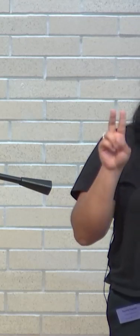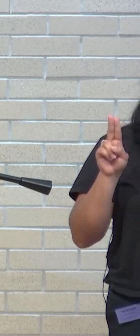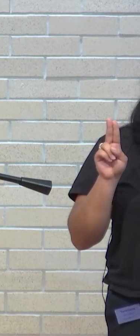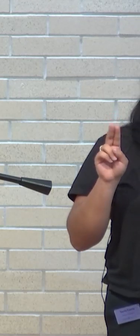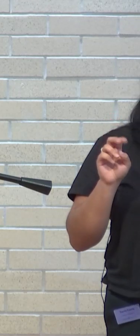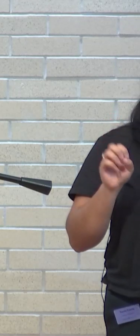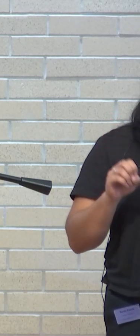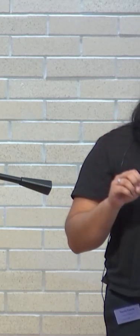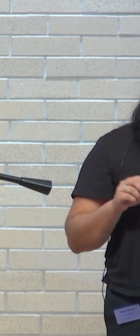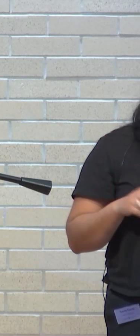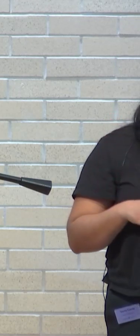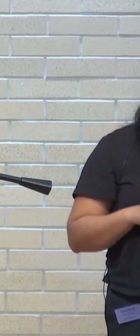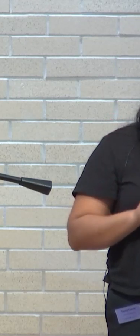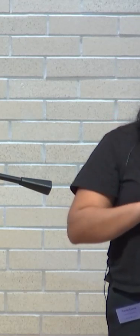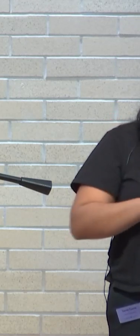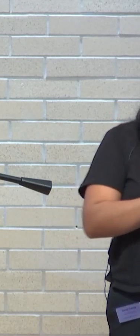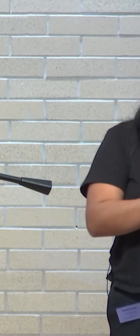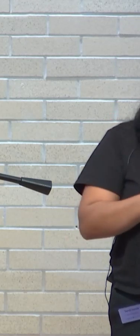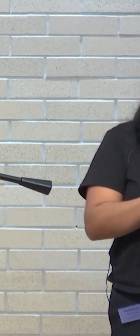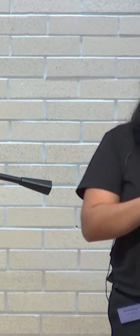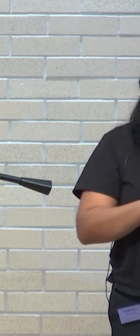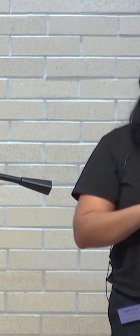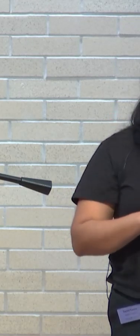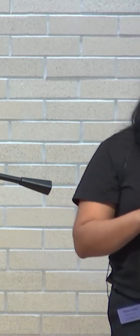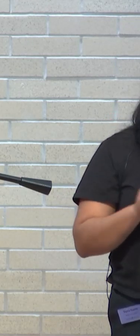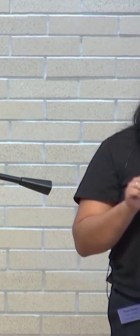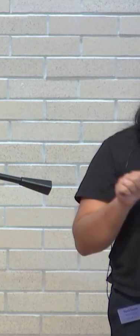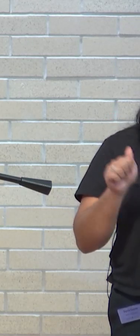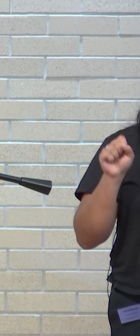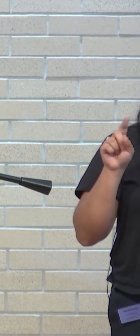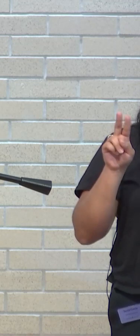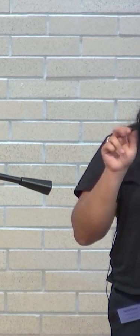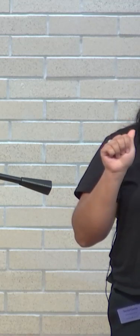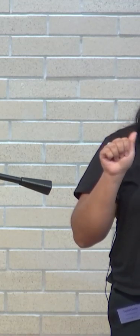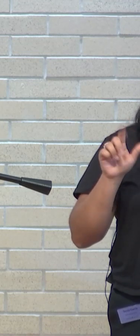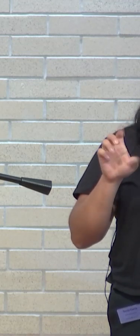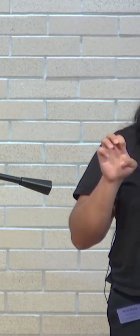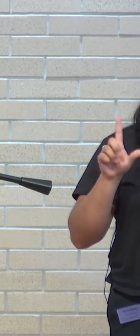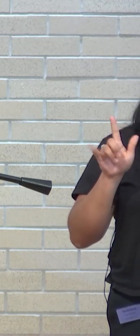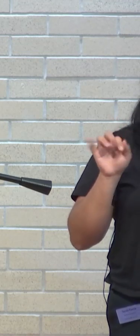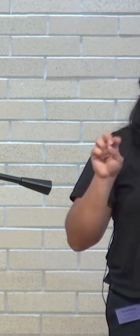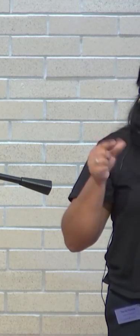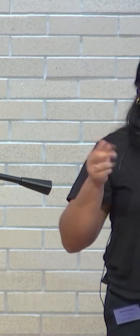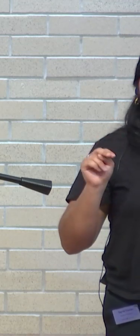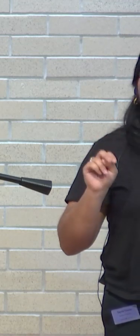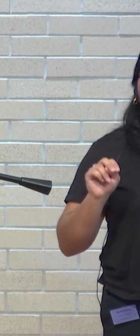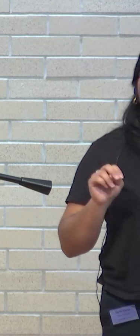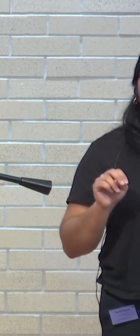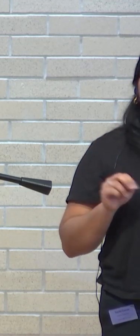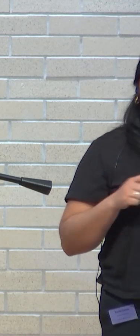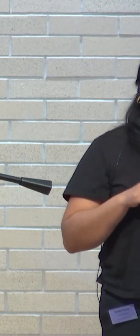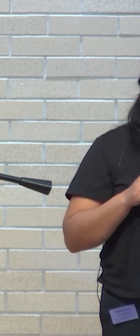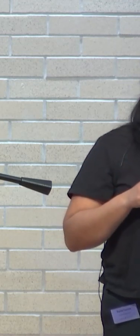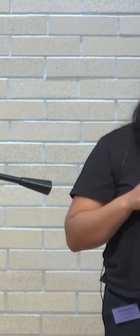able to step into that space as she does annually with powerful spoken word, as well as